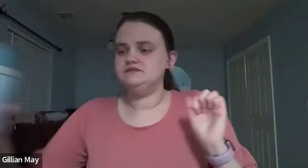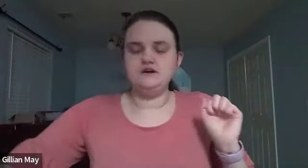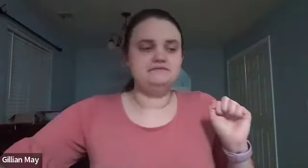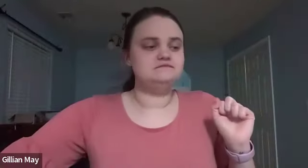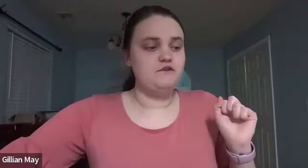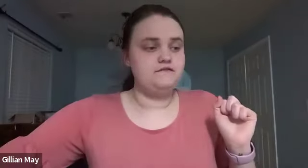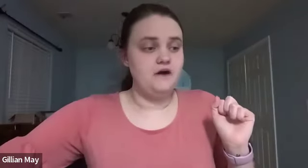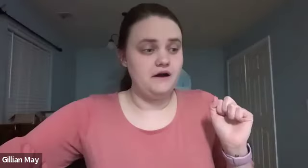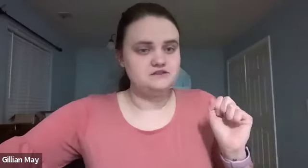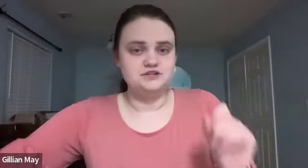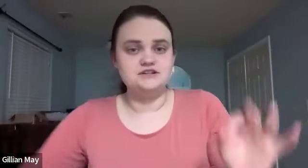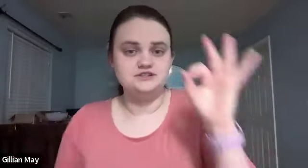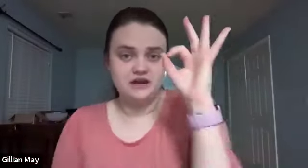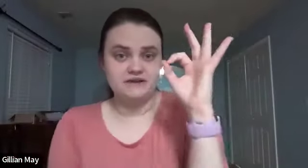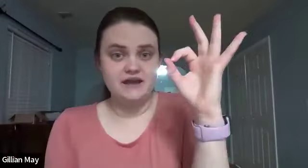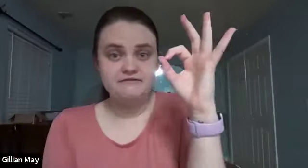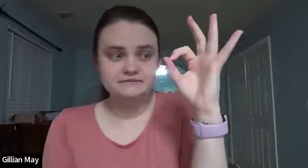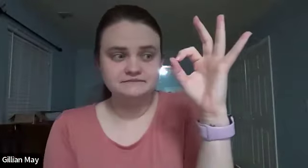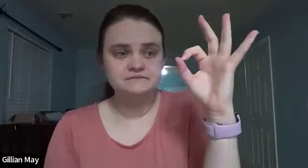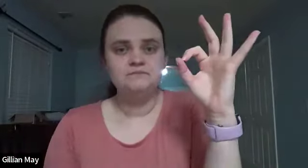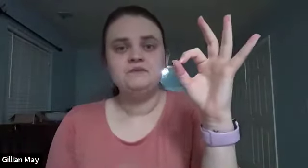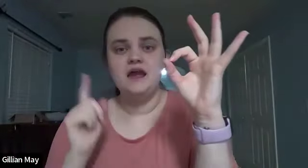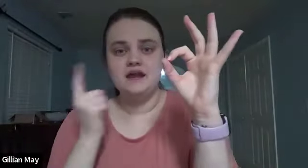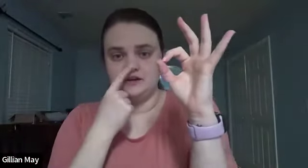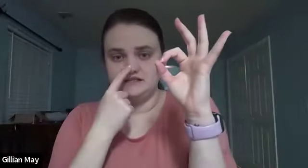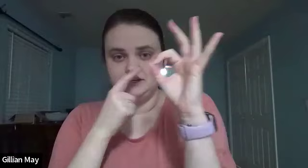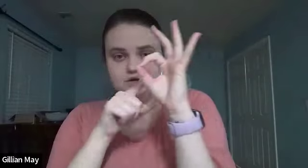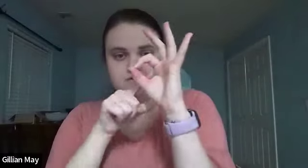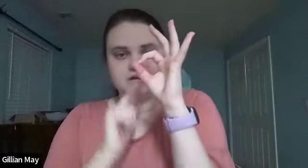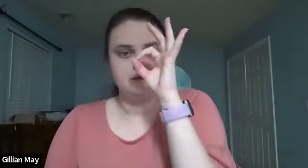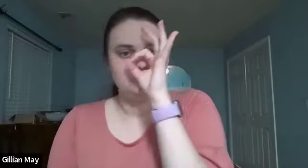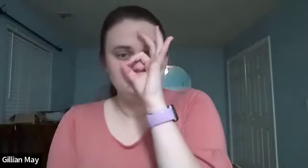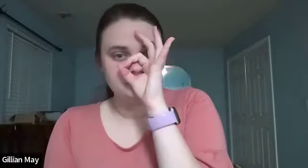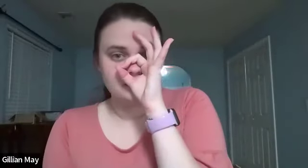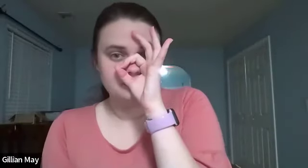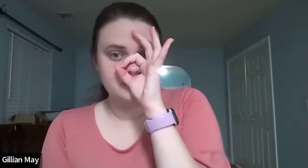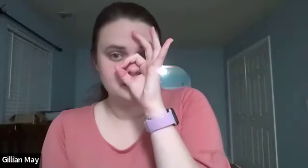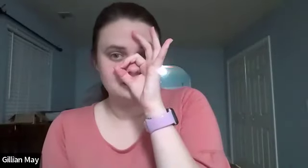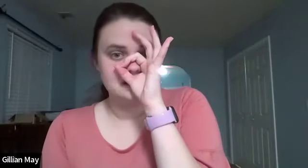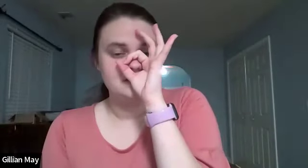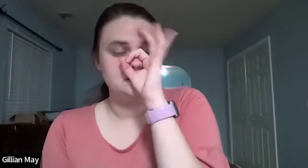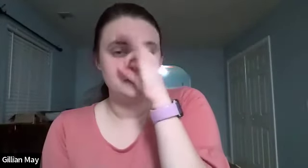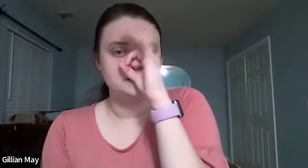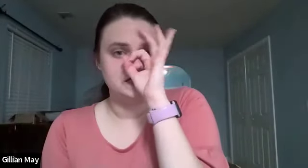So for fox, what you're going to do is you're going to have an F and you're going to stick your nose right here. Fox. And then you're going to shake it.